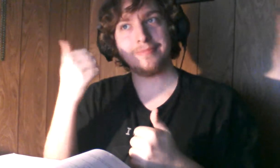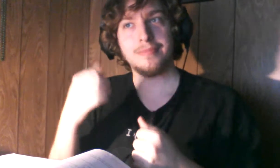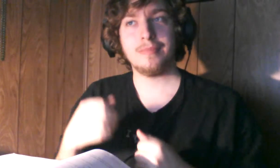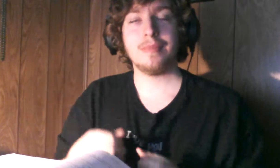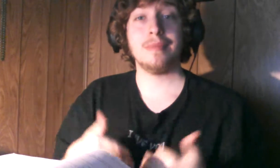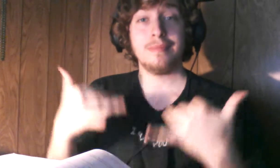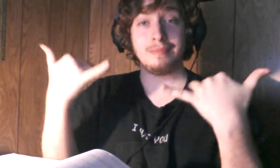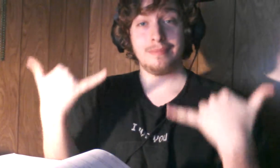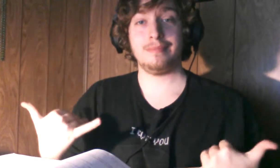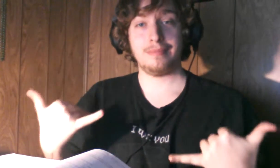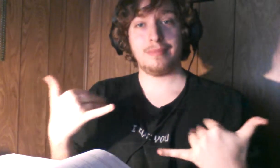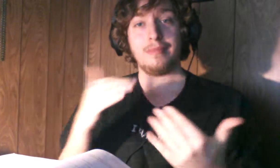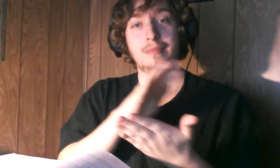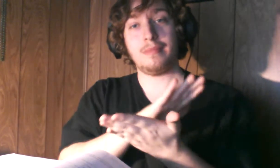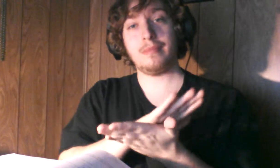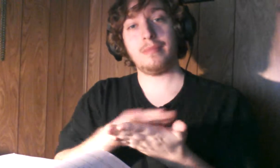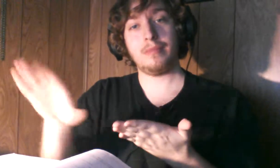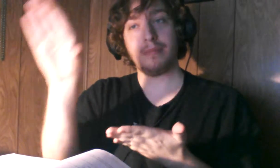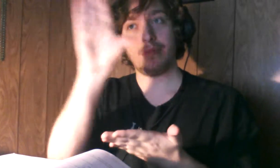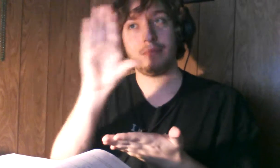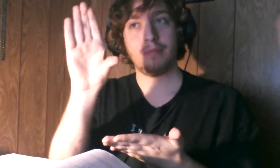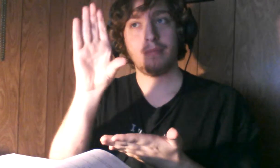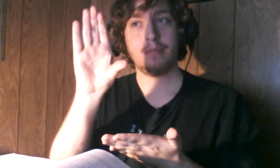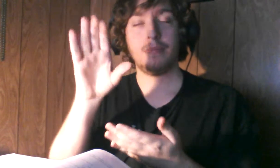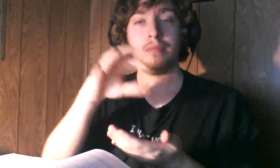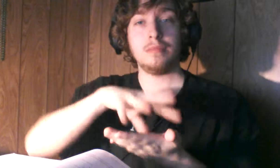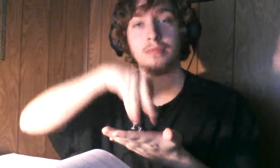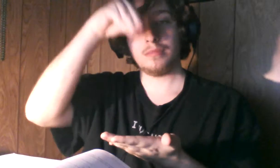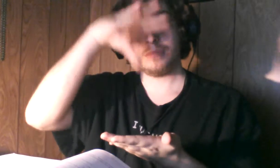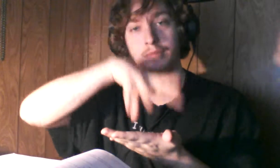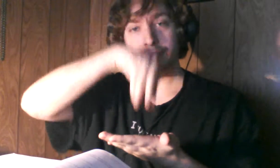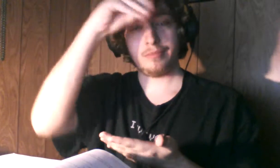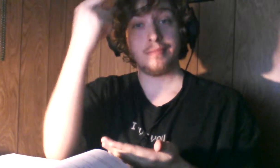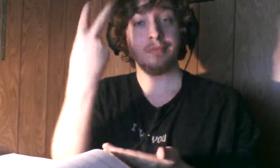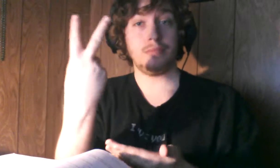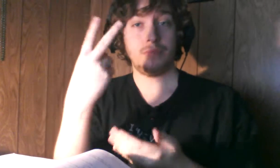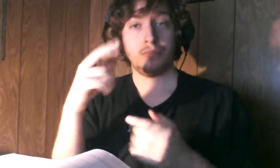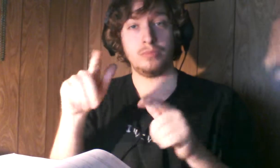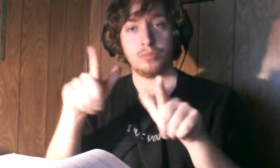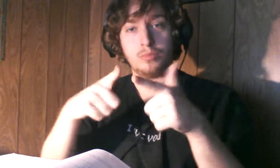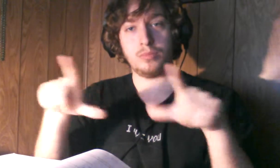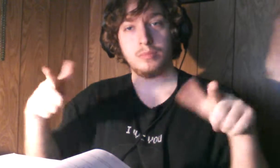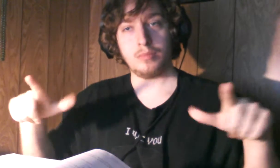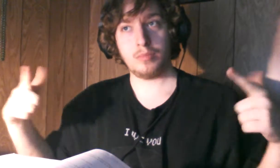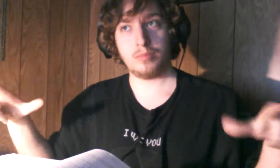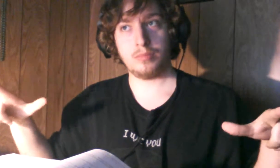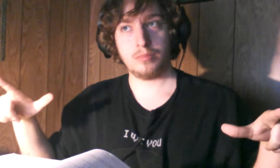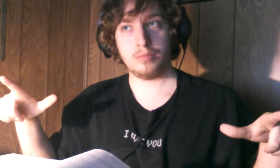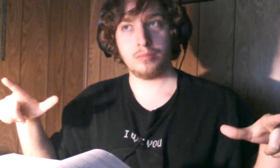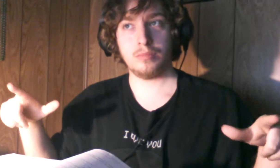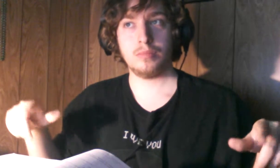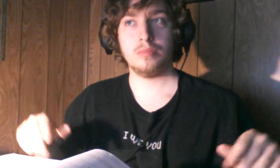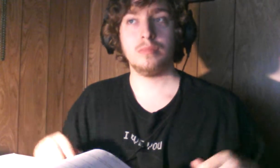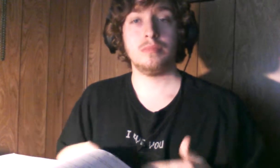concluded that Olamide's death occurred long before the fire started. The cause of death, in the medical examiner's